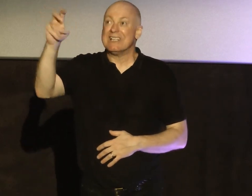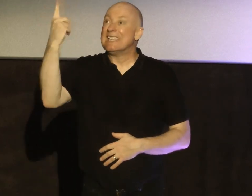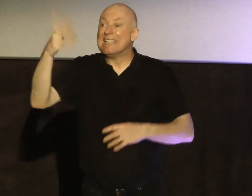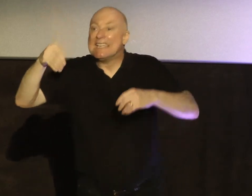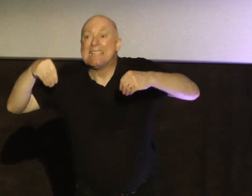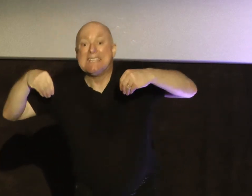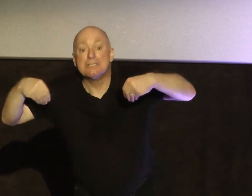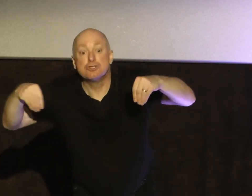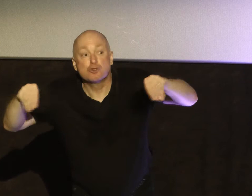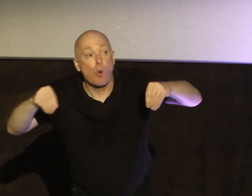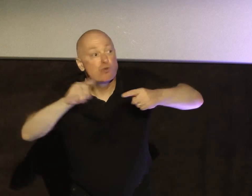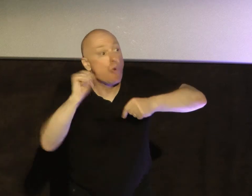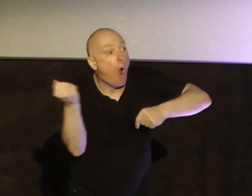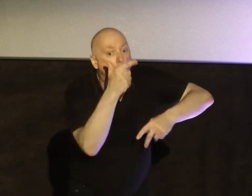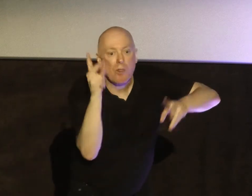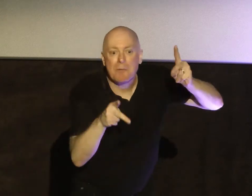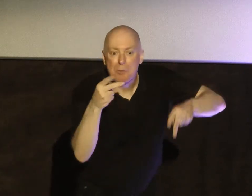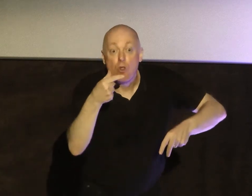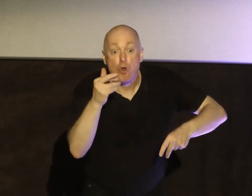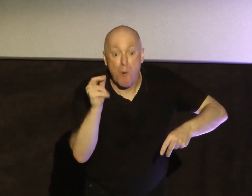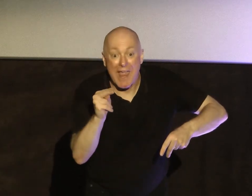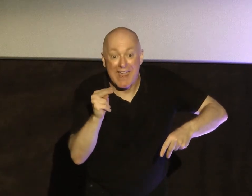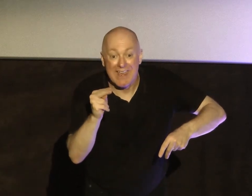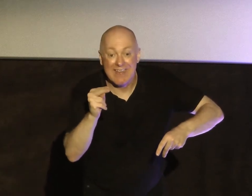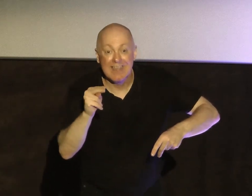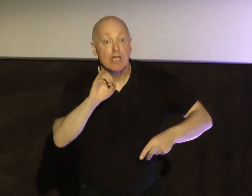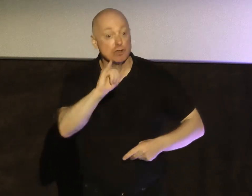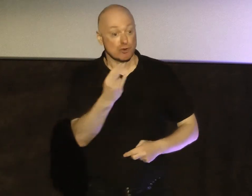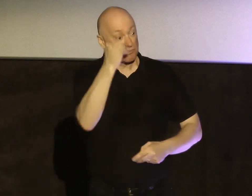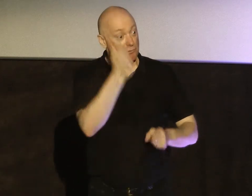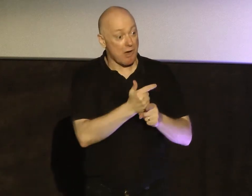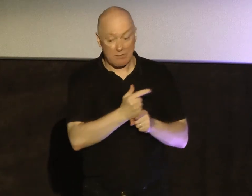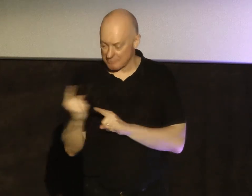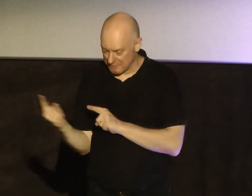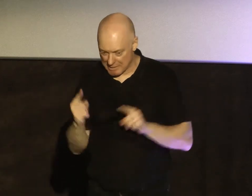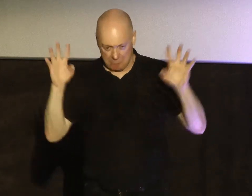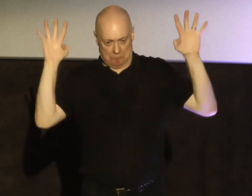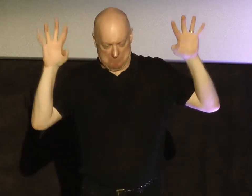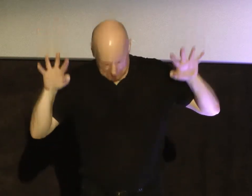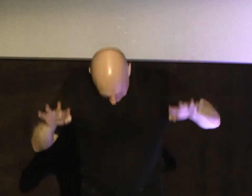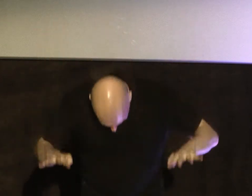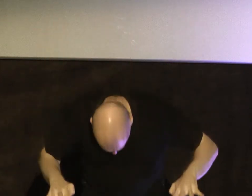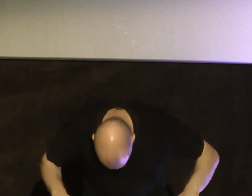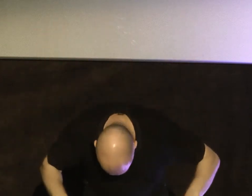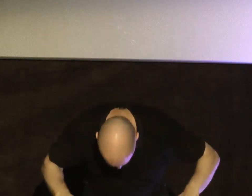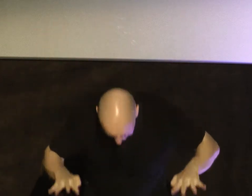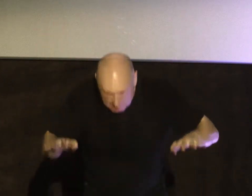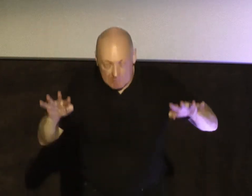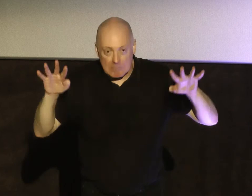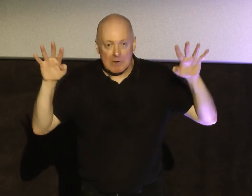the people of the land. And Joseph's brothers came and bowed themselves before him, and their faces to the